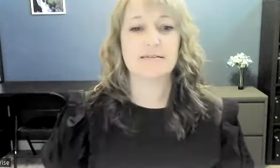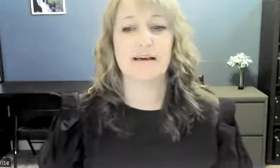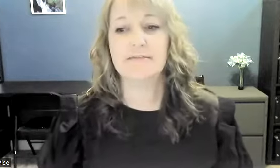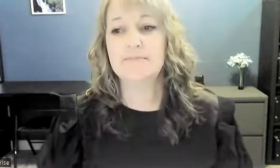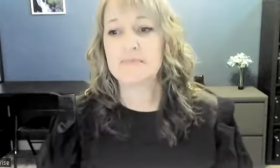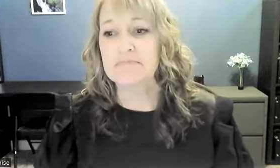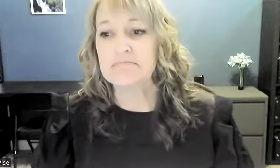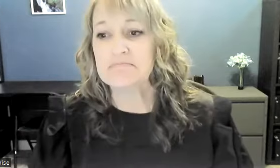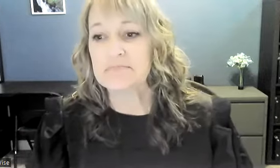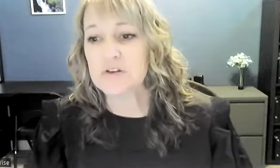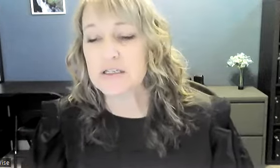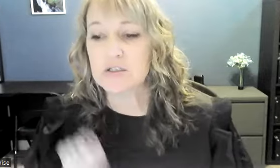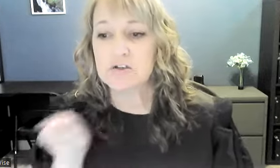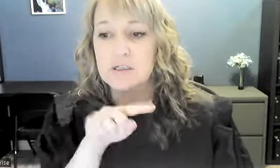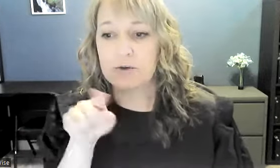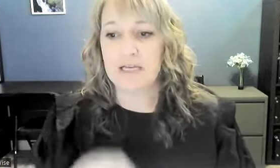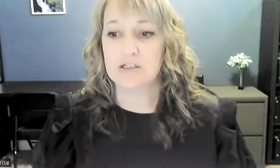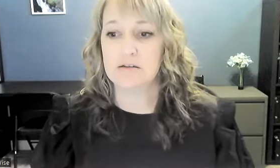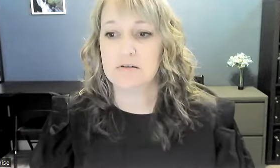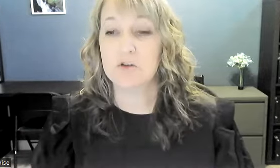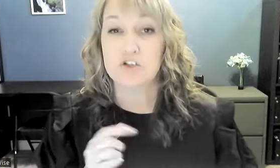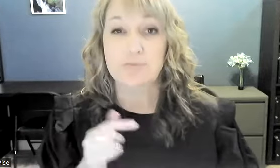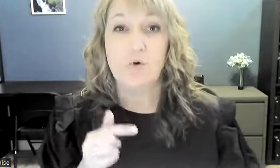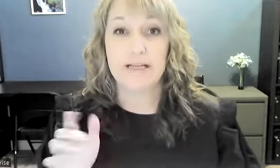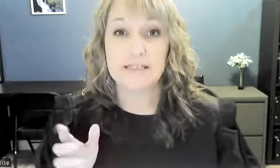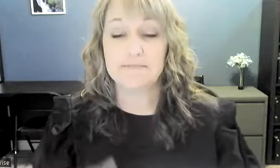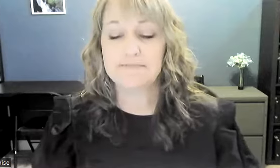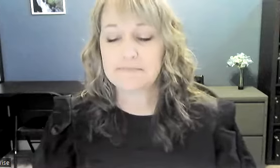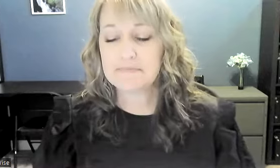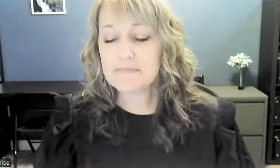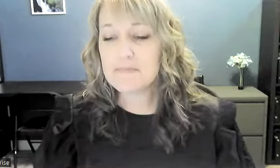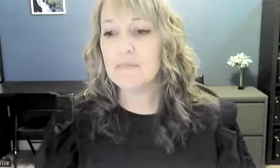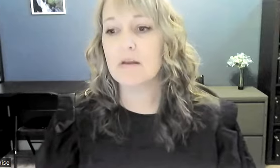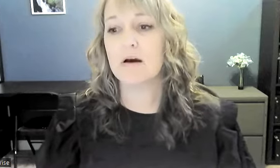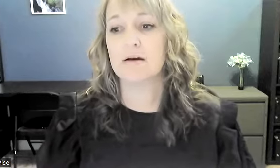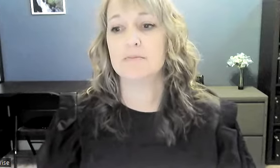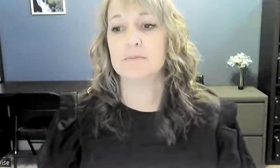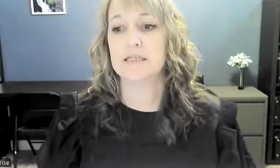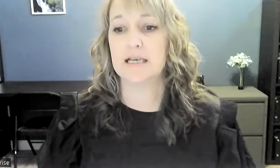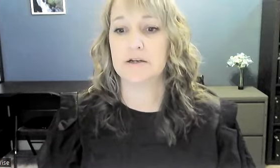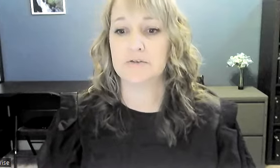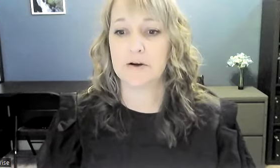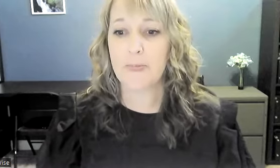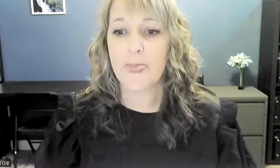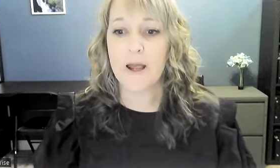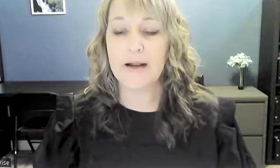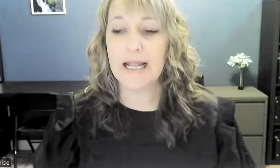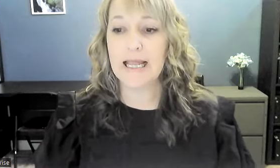okay. So you can use the location. You can just point to indicate near or far. All right.